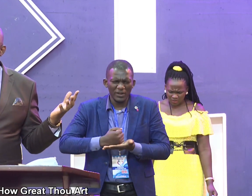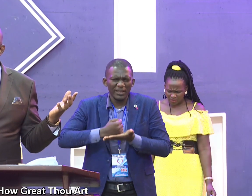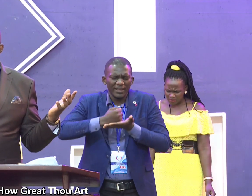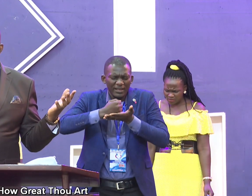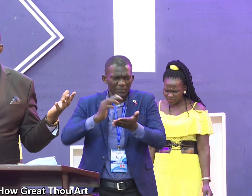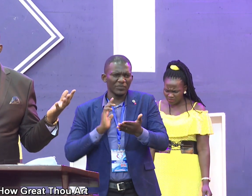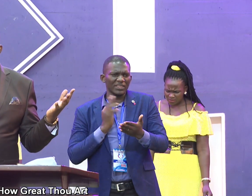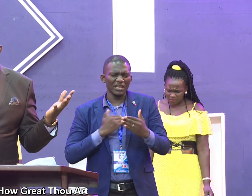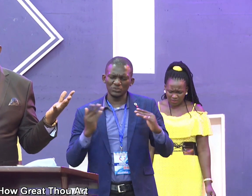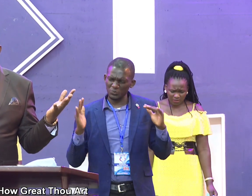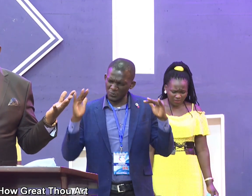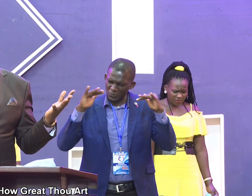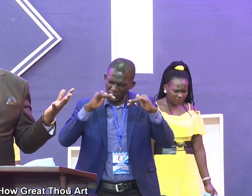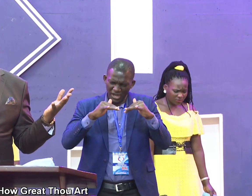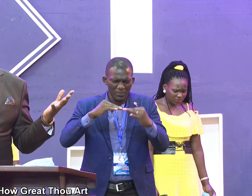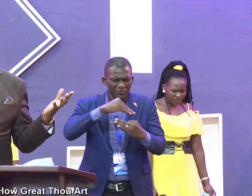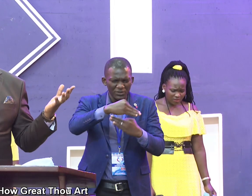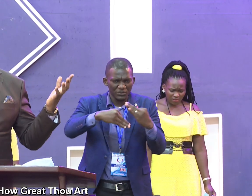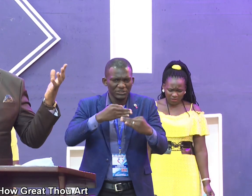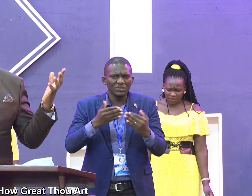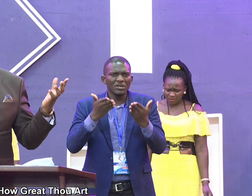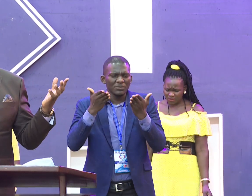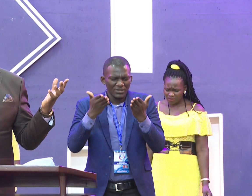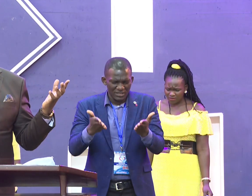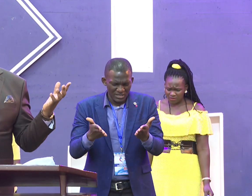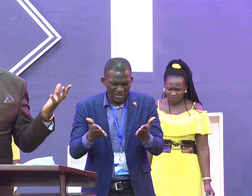thank you, Lord, who has enabled us to fellowship.